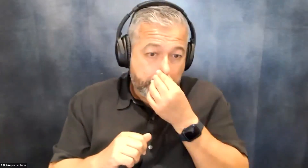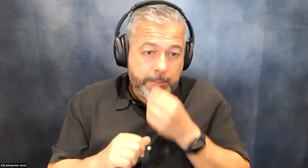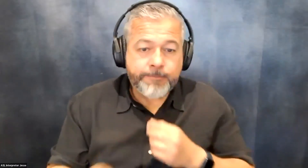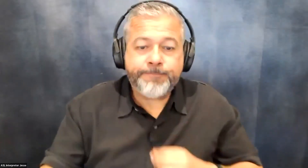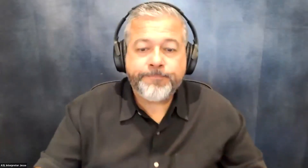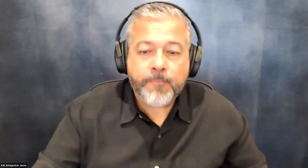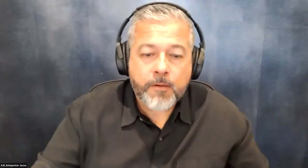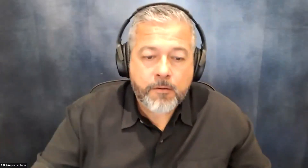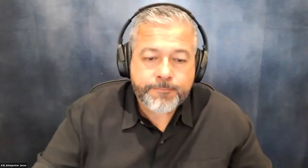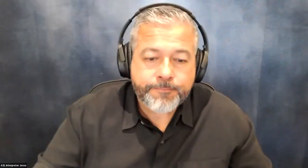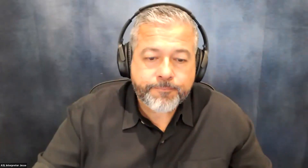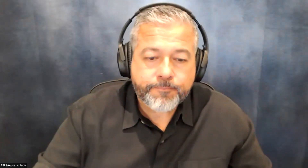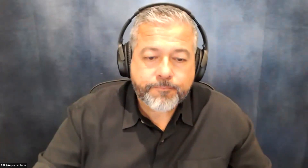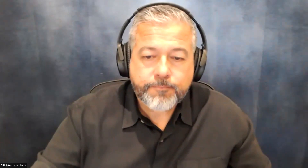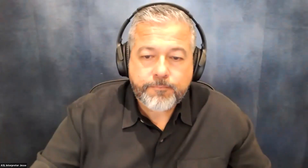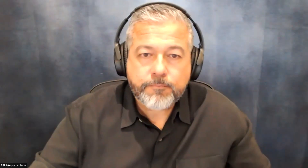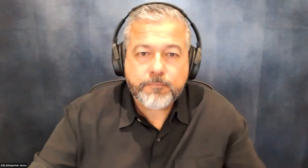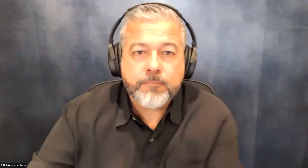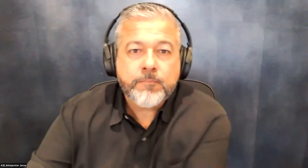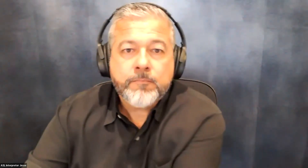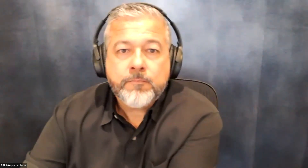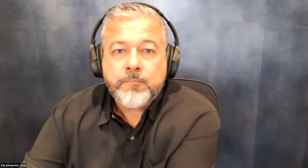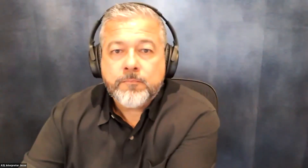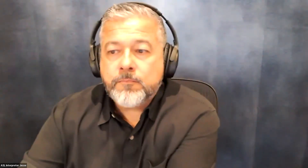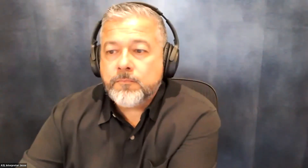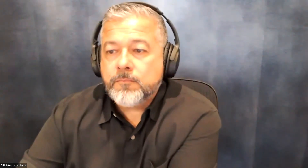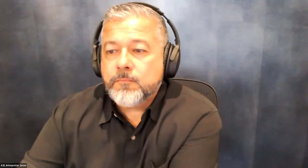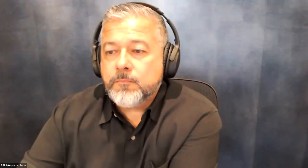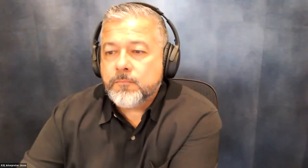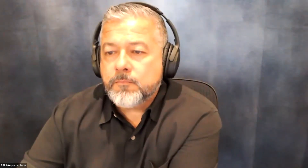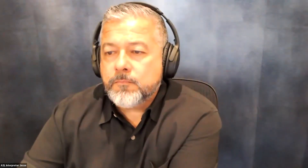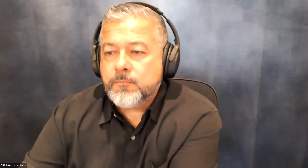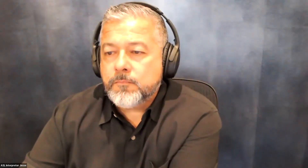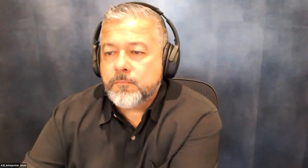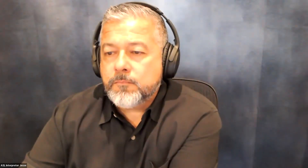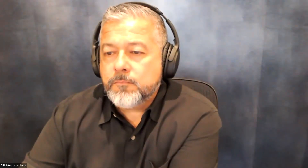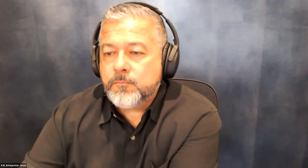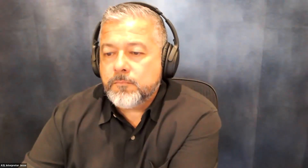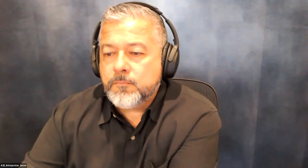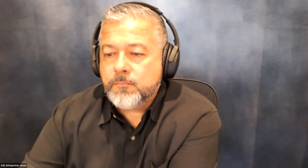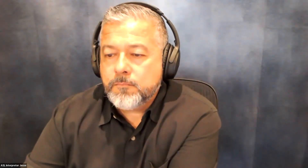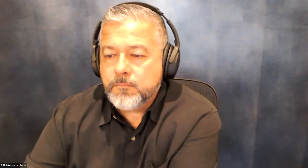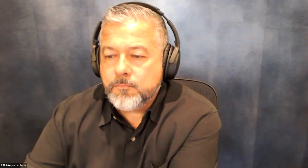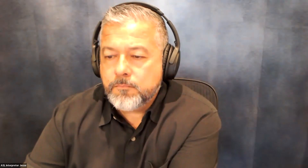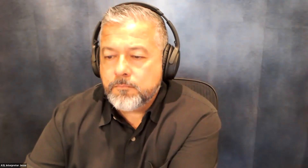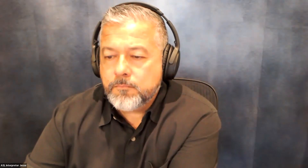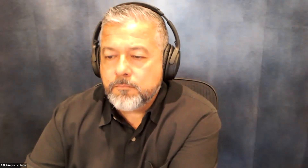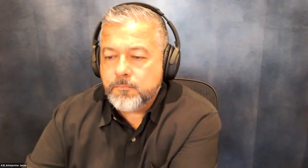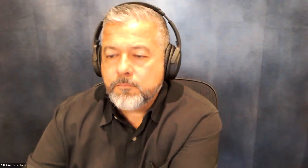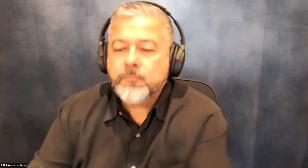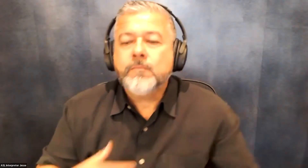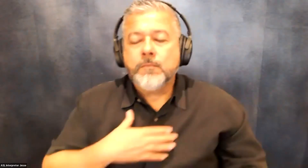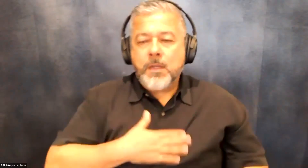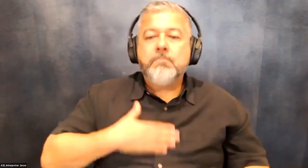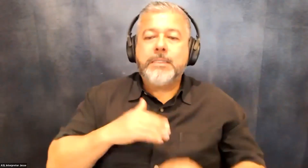Okay, cool. So yeah, please email Eric if you would like, and he can give you a little bit more information related